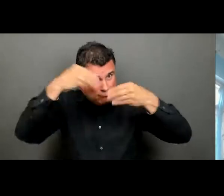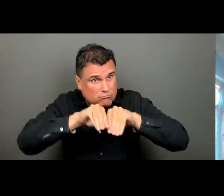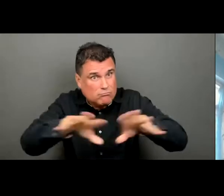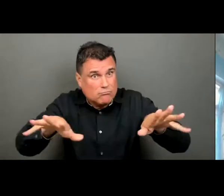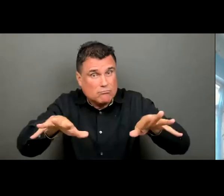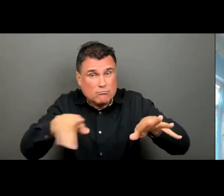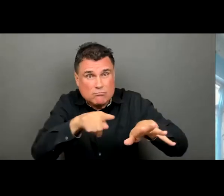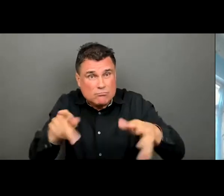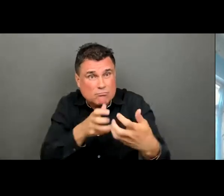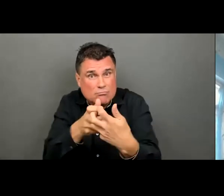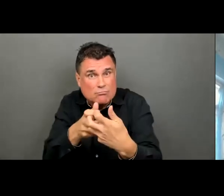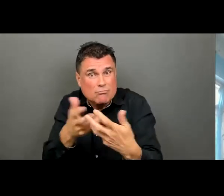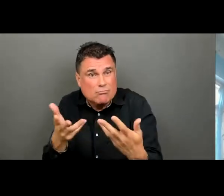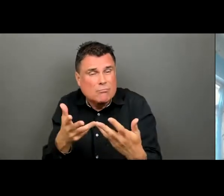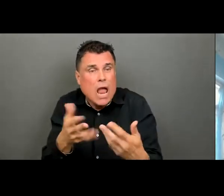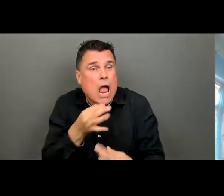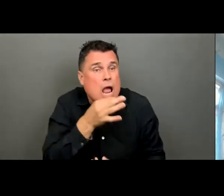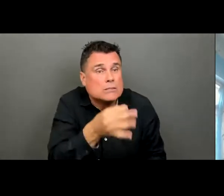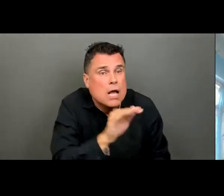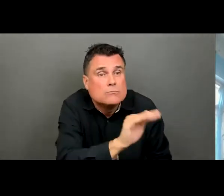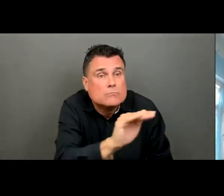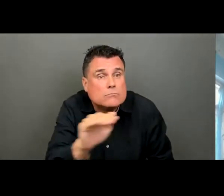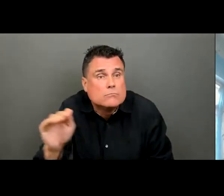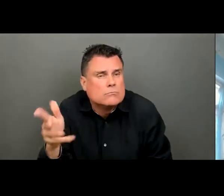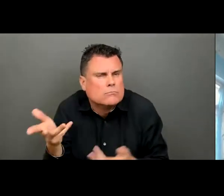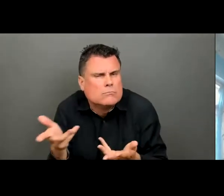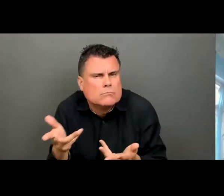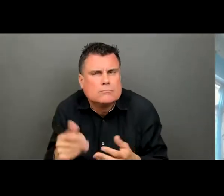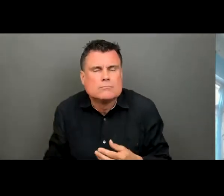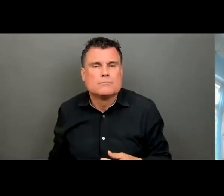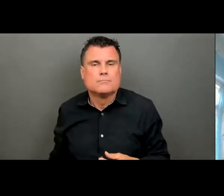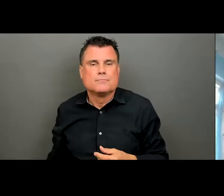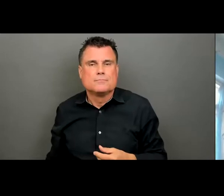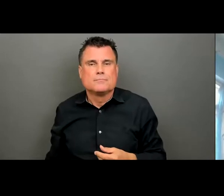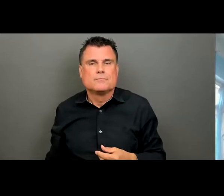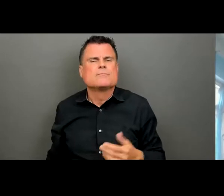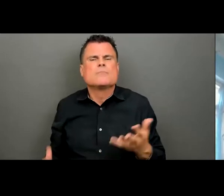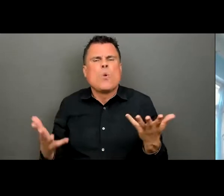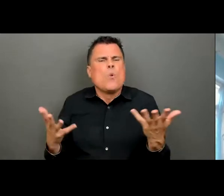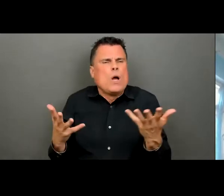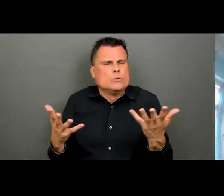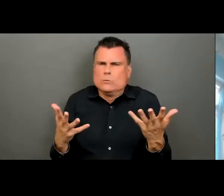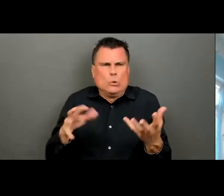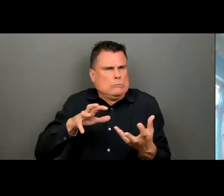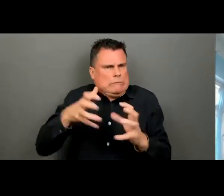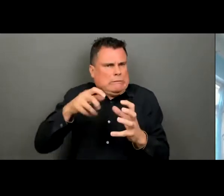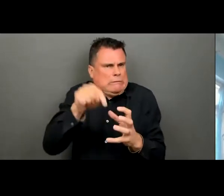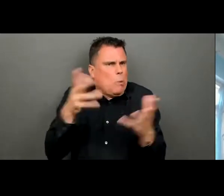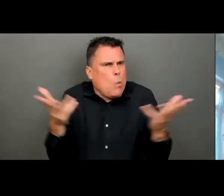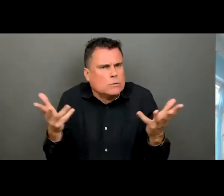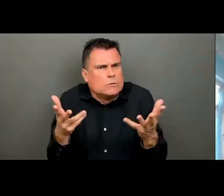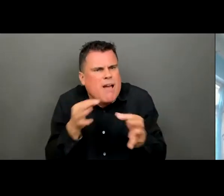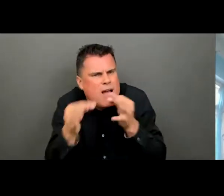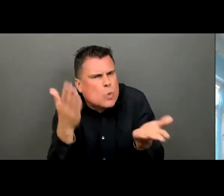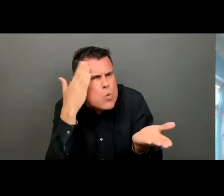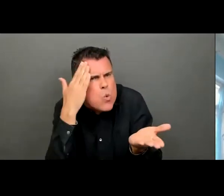those who are at risk? Or have you paid attention at least to